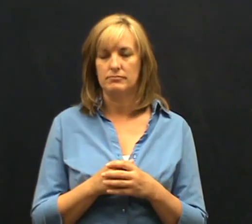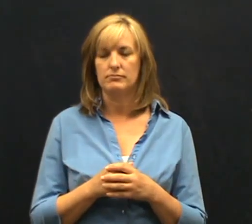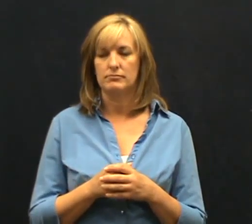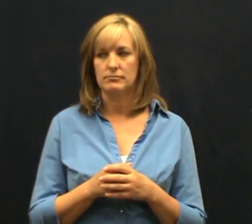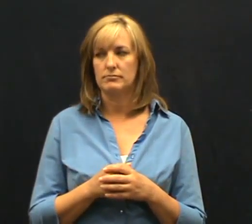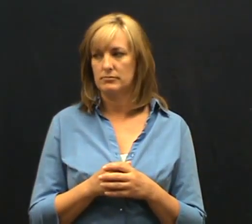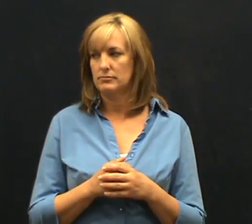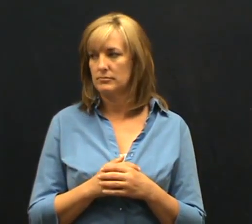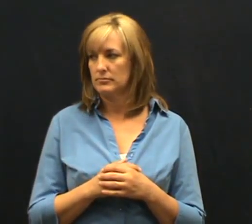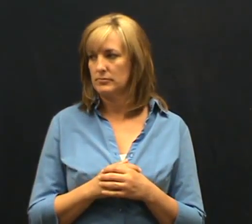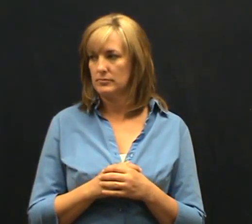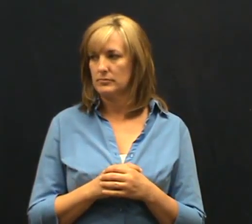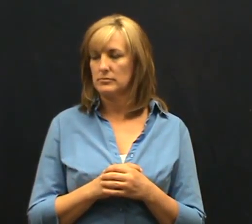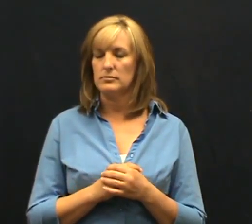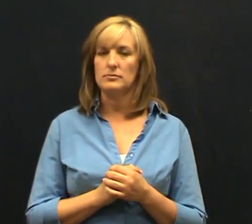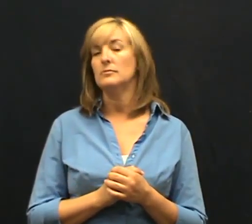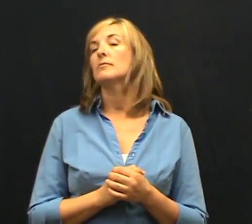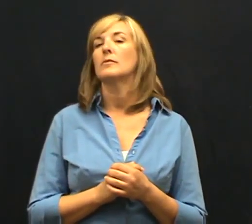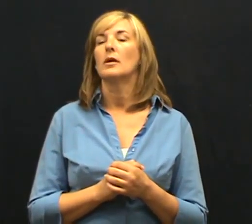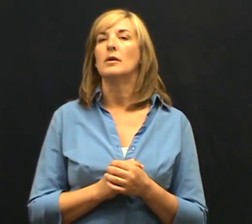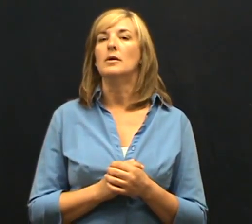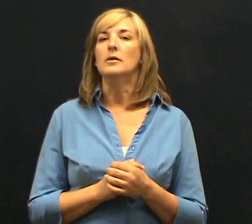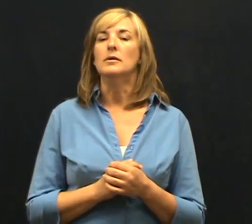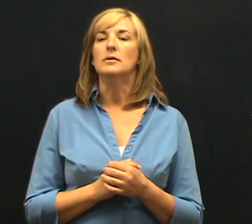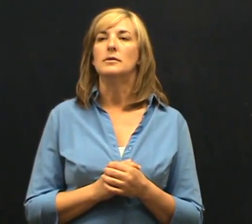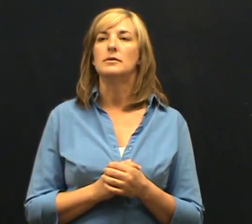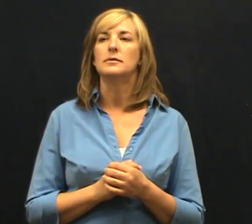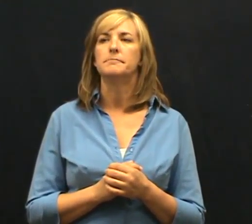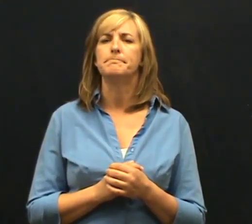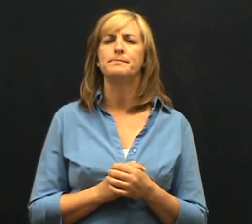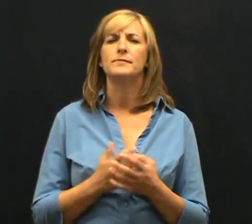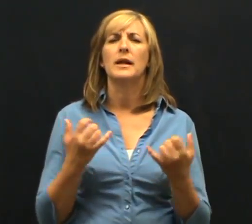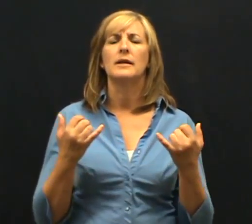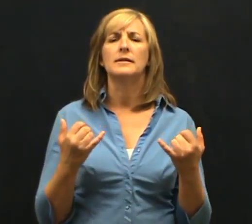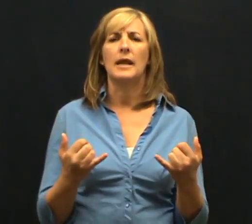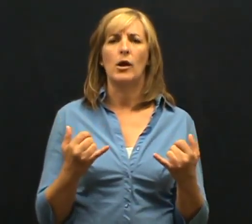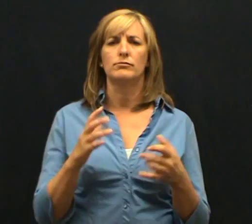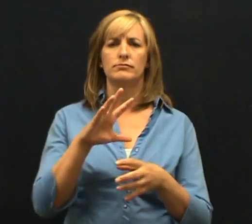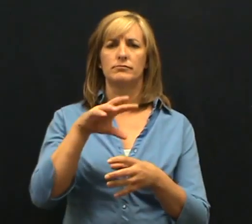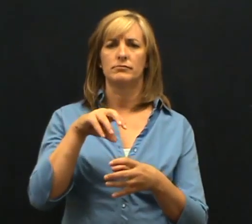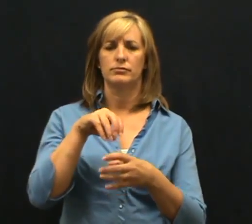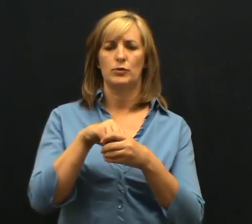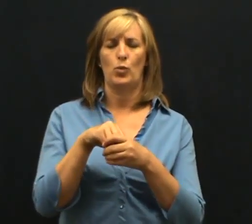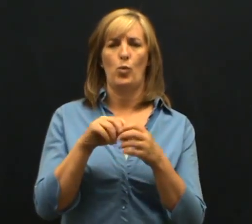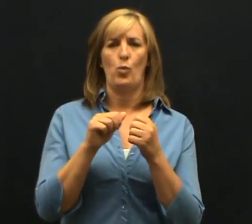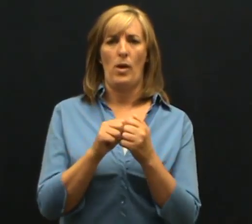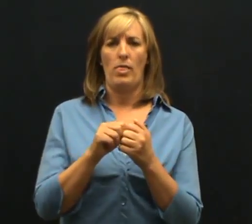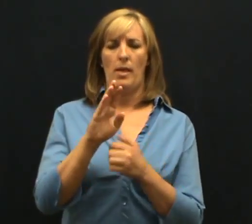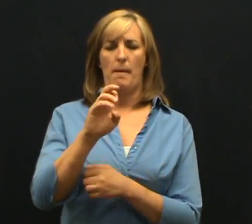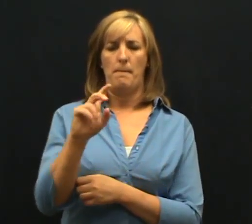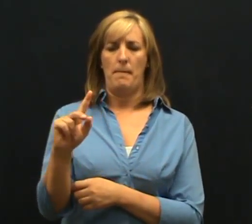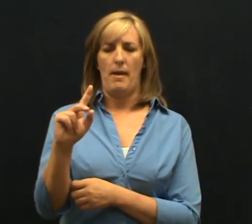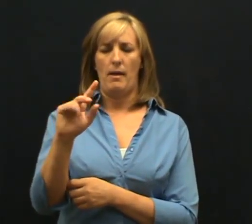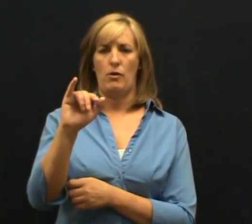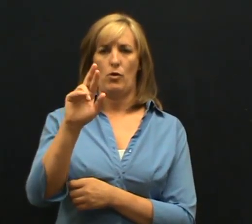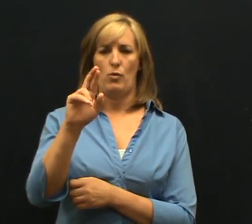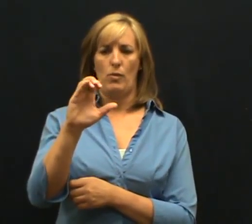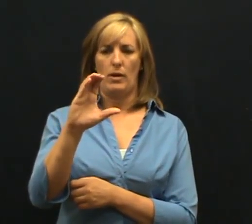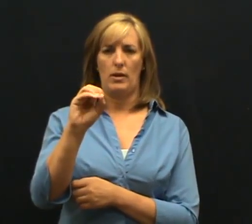So as part of this bank reconciliation, we'll just take a look at these journal entries and make sure we feel comfortable with them. For example,